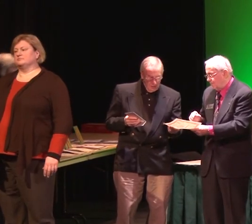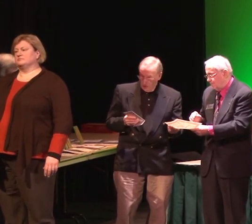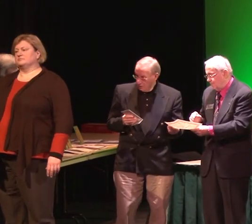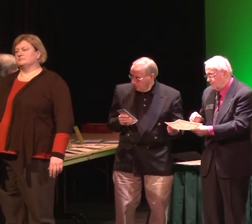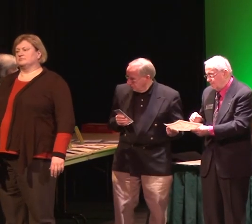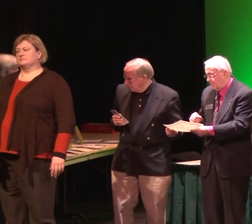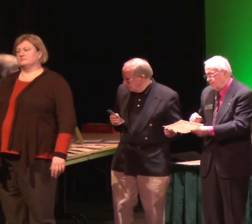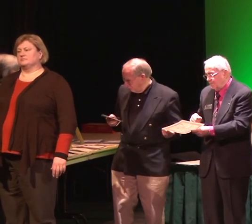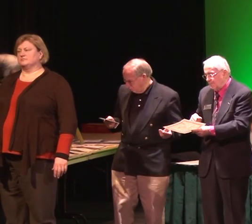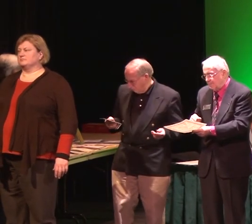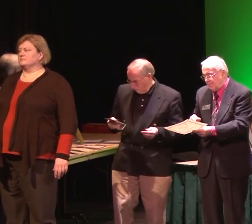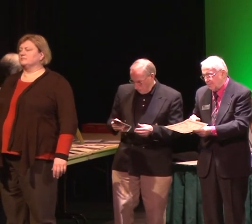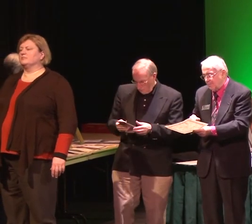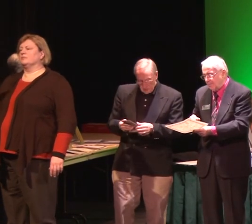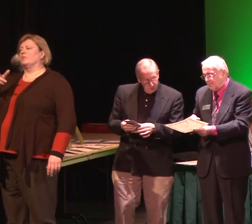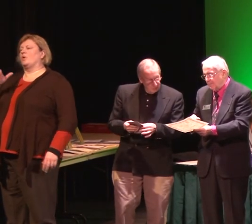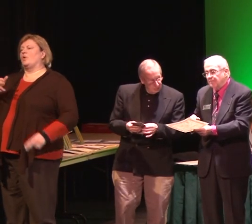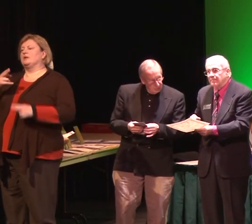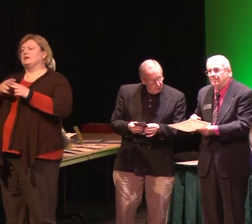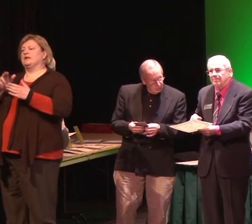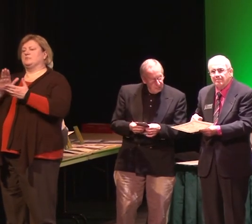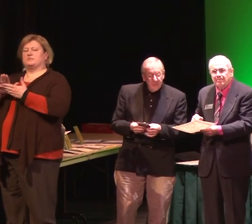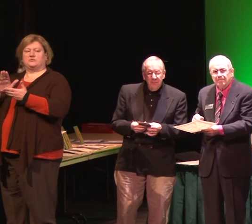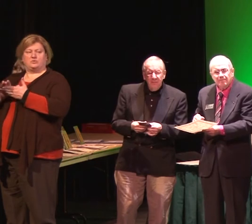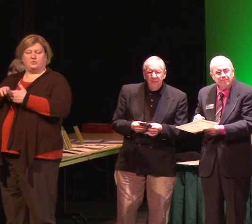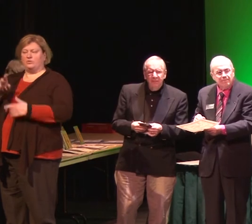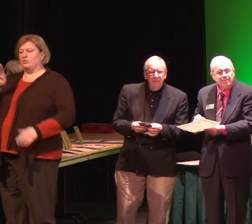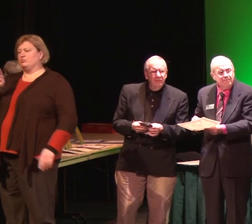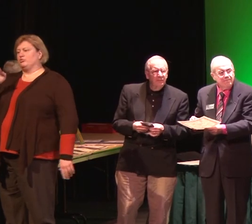From Holy Name School, Braden Buston.